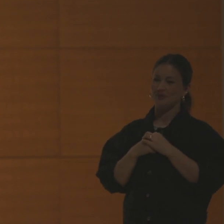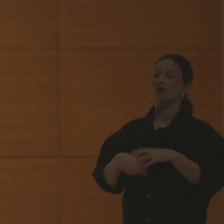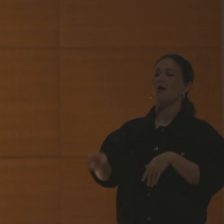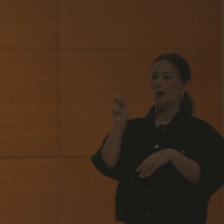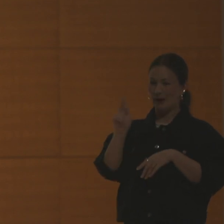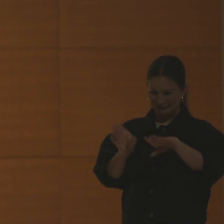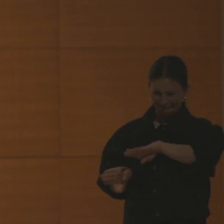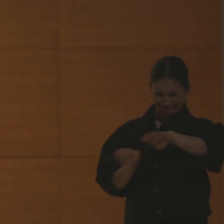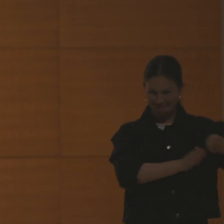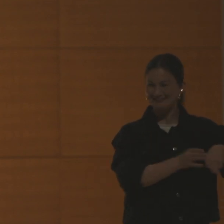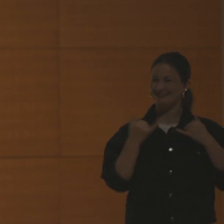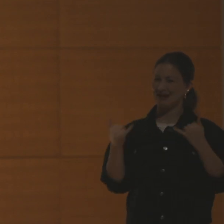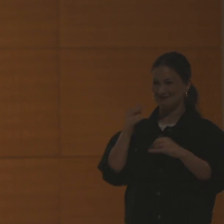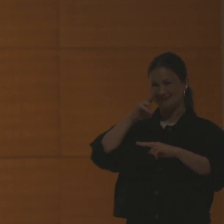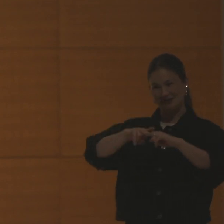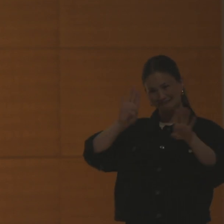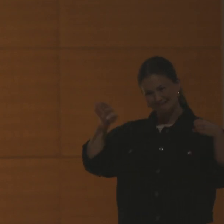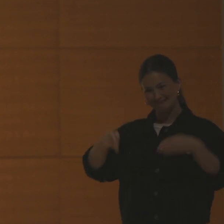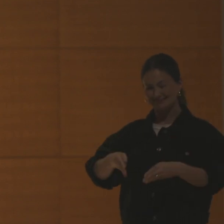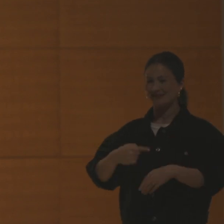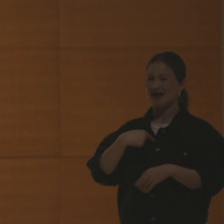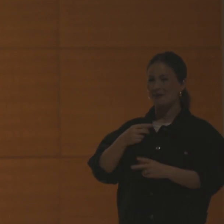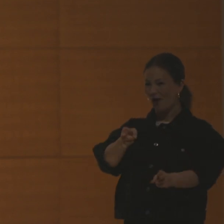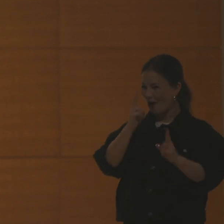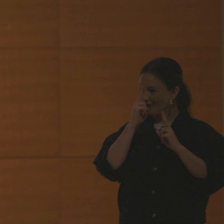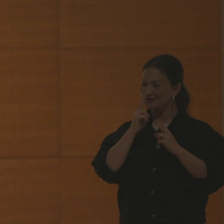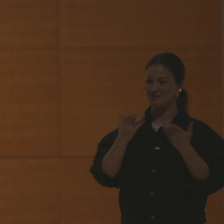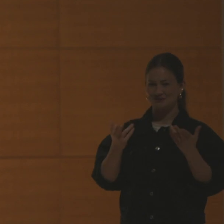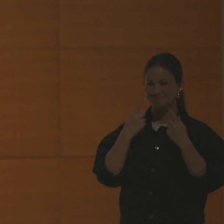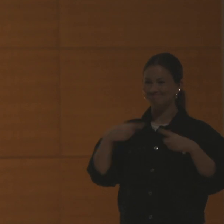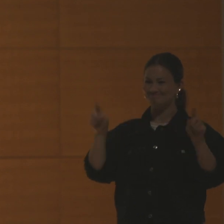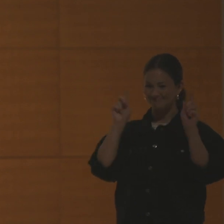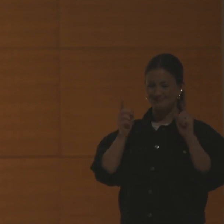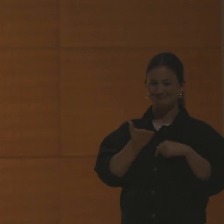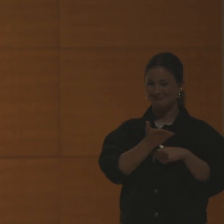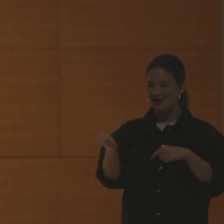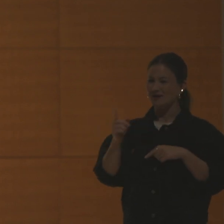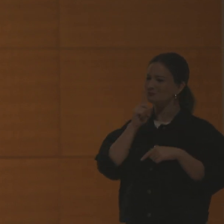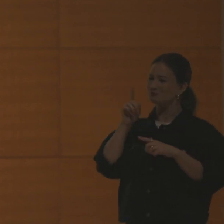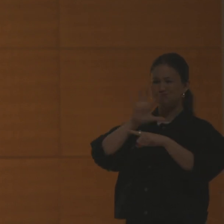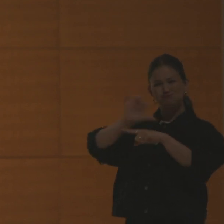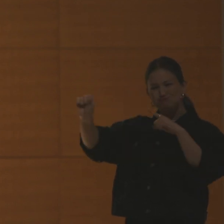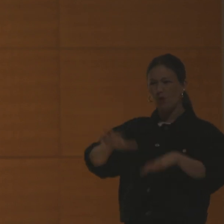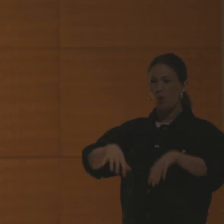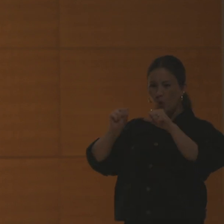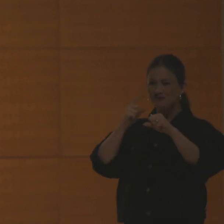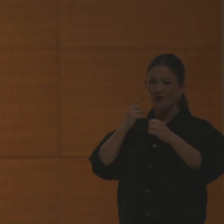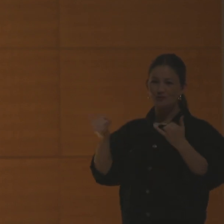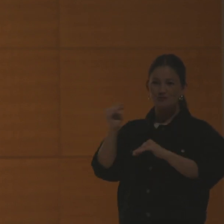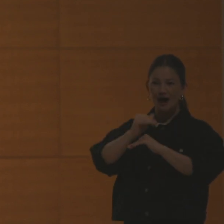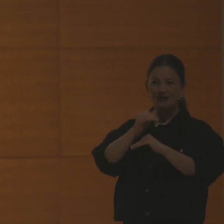Okay, now let's get the fun rolling. I'm honored to introduce our stupendous, brilliant host for the evening, who will take it from